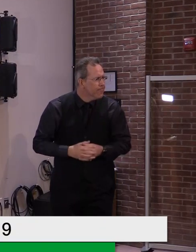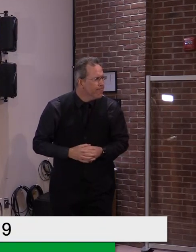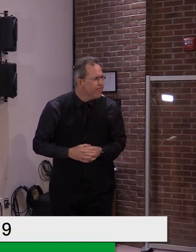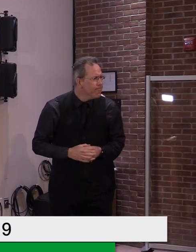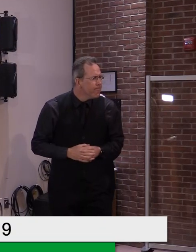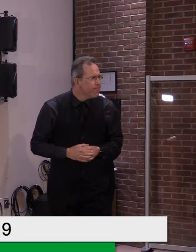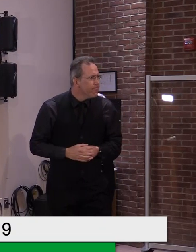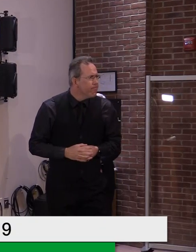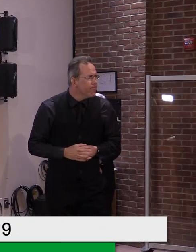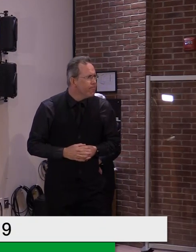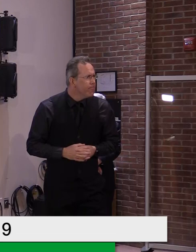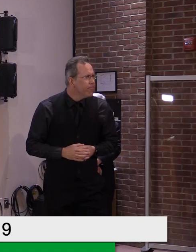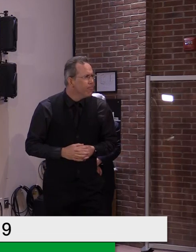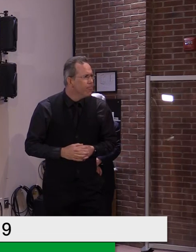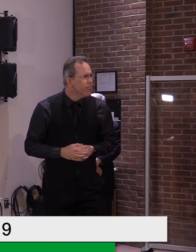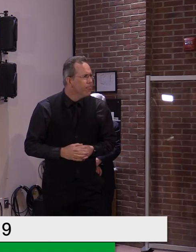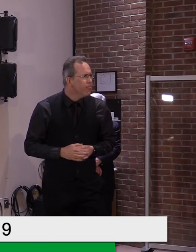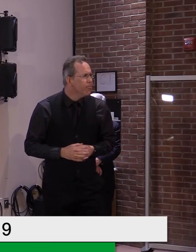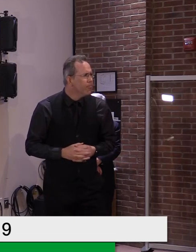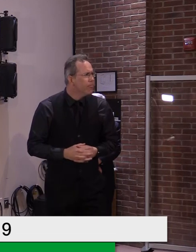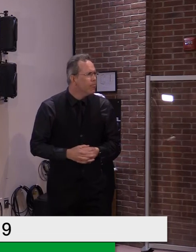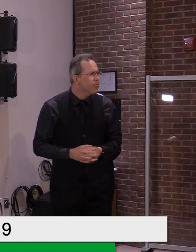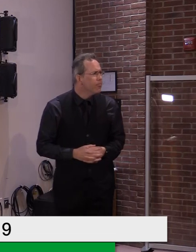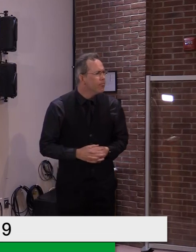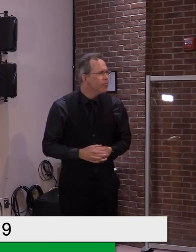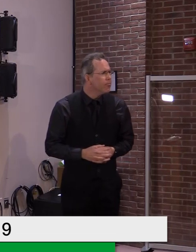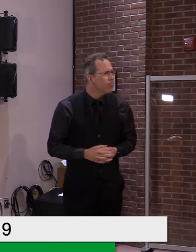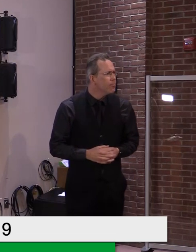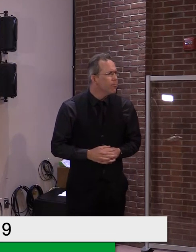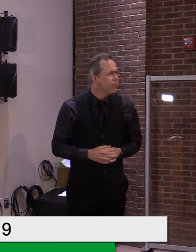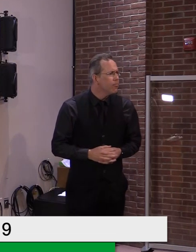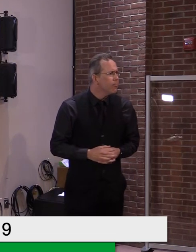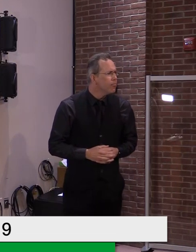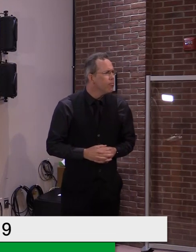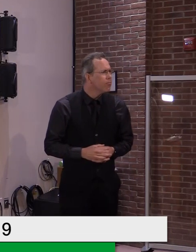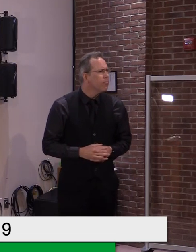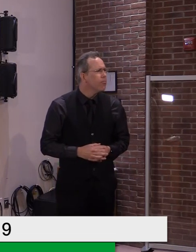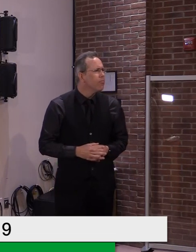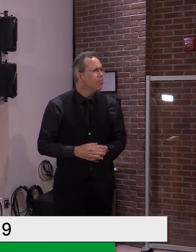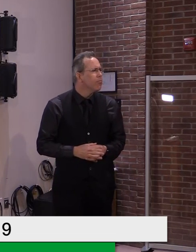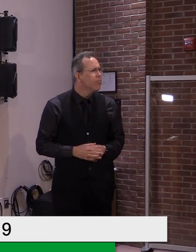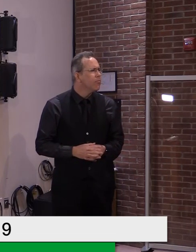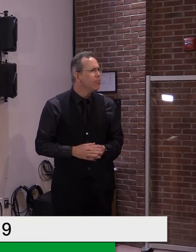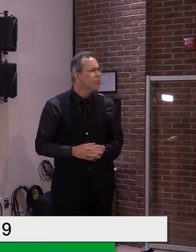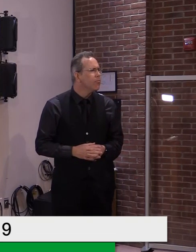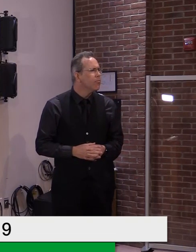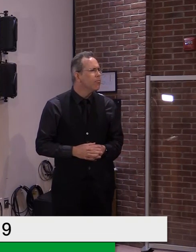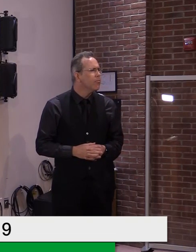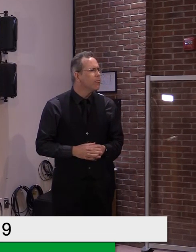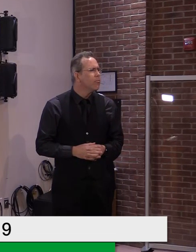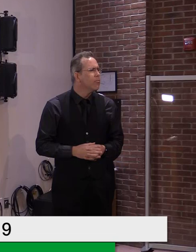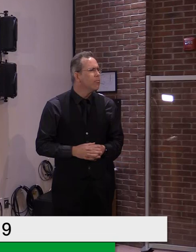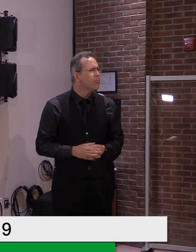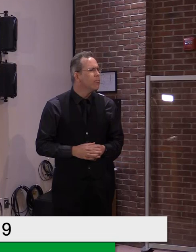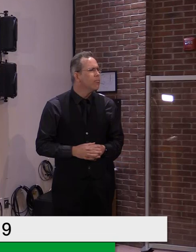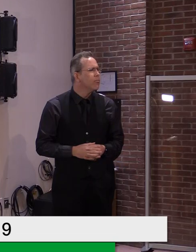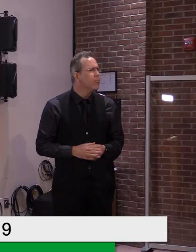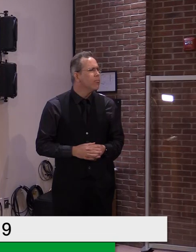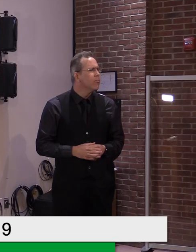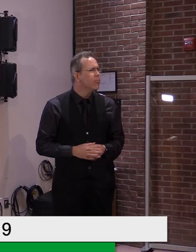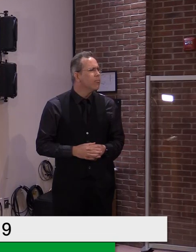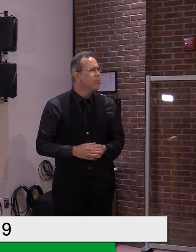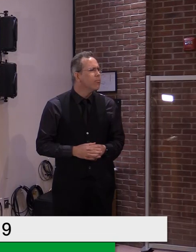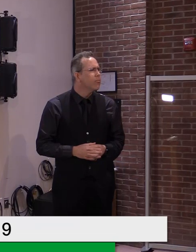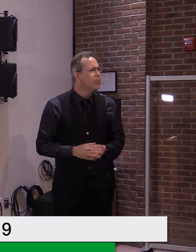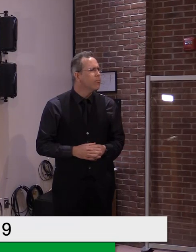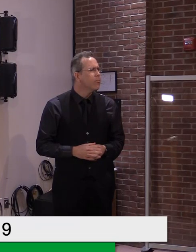going to turn around these replacement tests as soon as possible. and yet it was days later. It looks